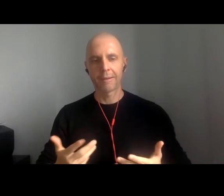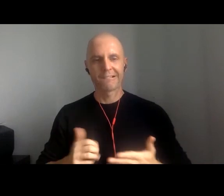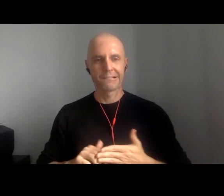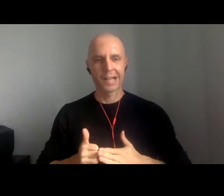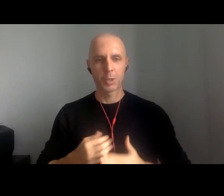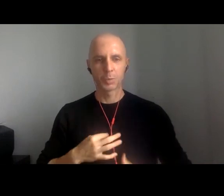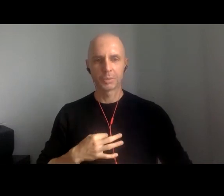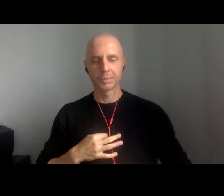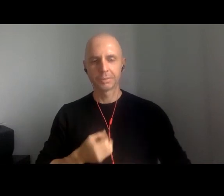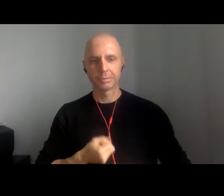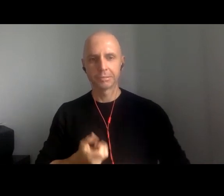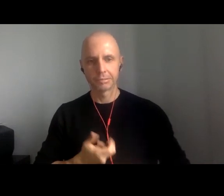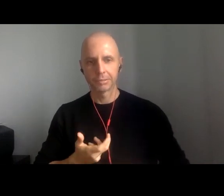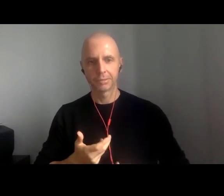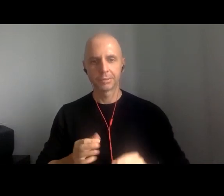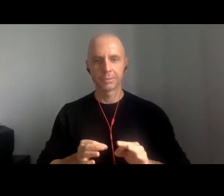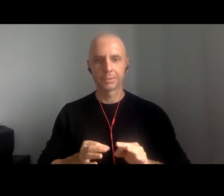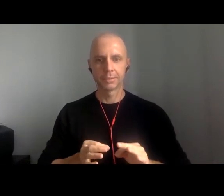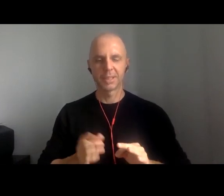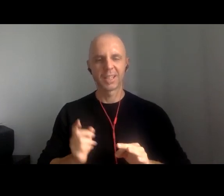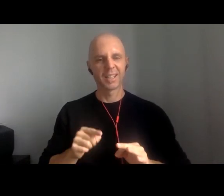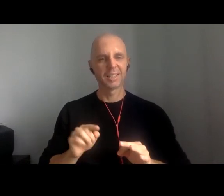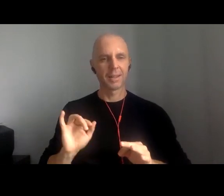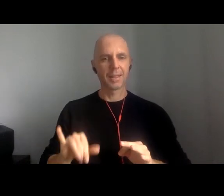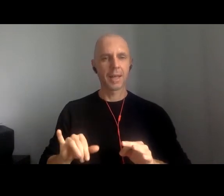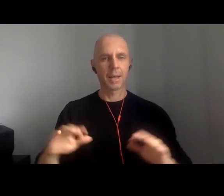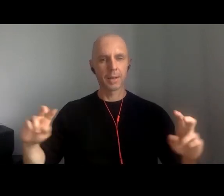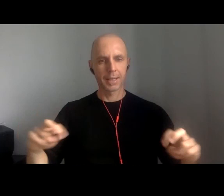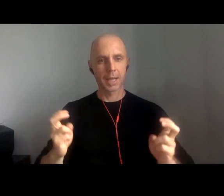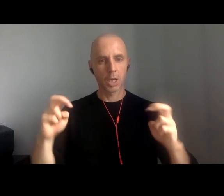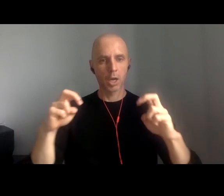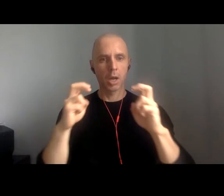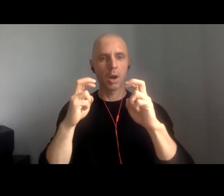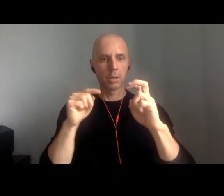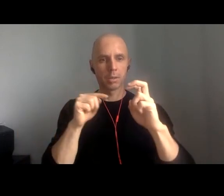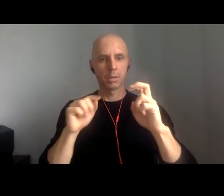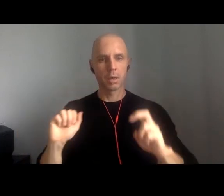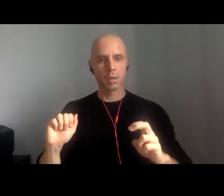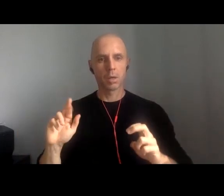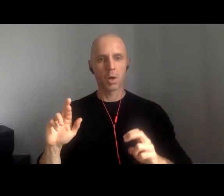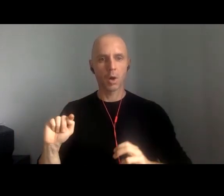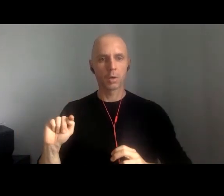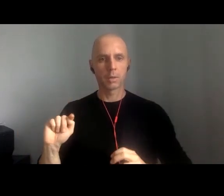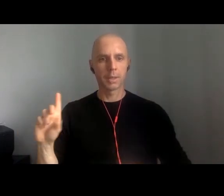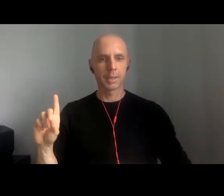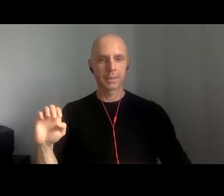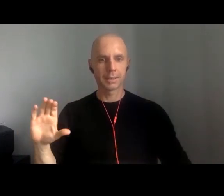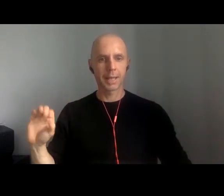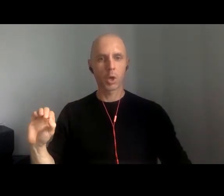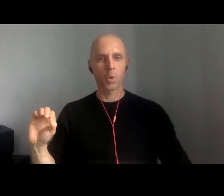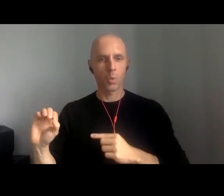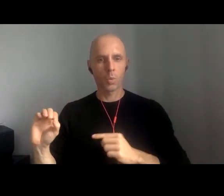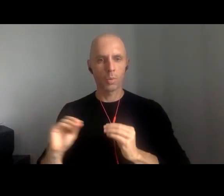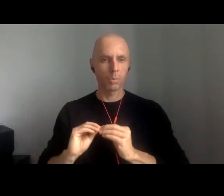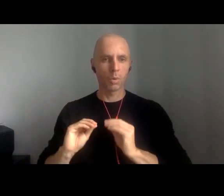brought the arts and art deco to the castle interior, and we would like to be able to